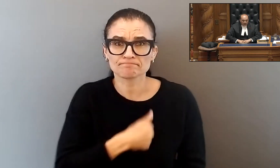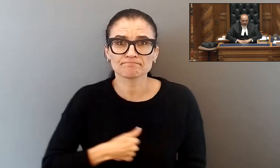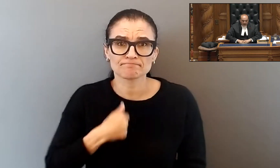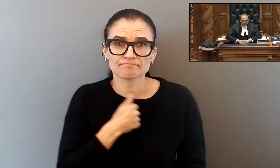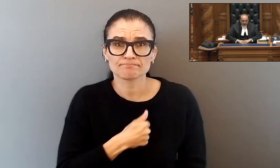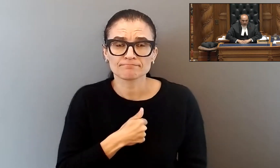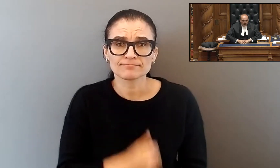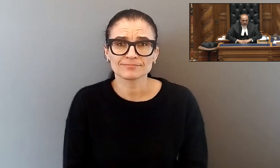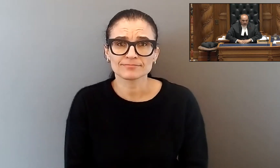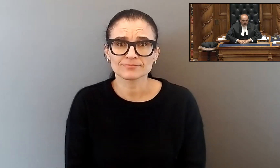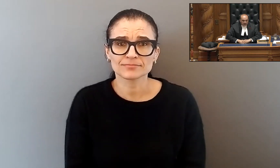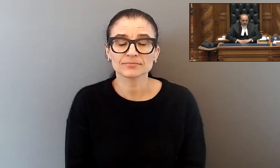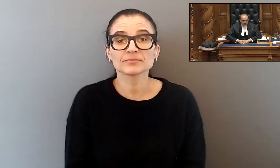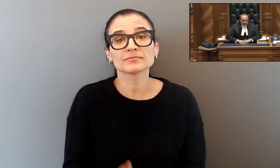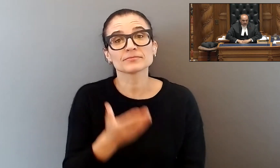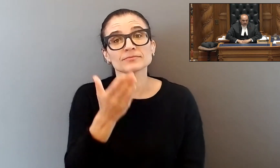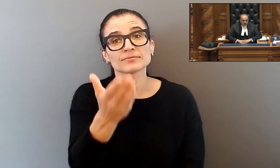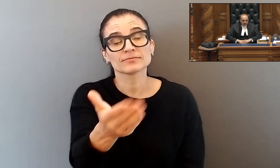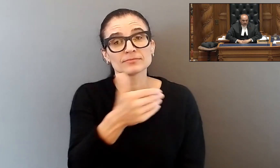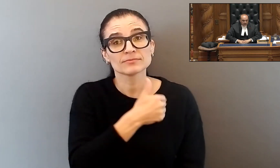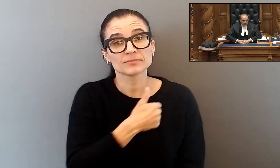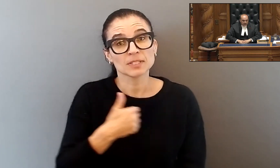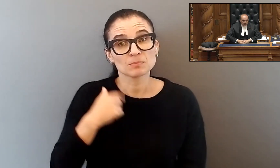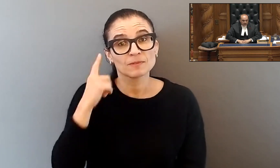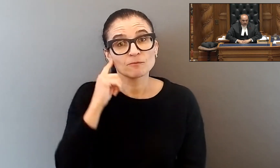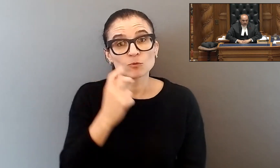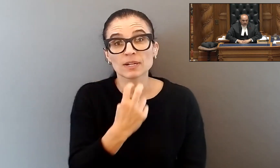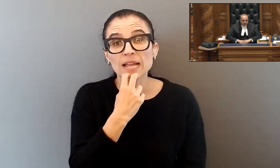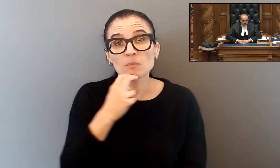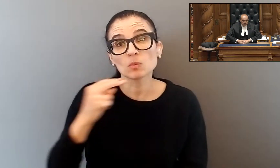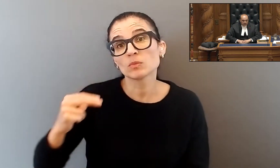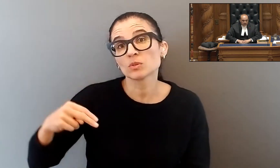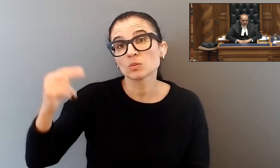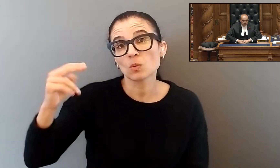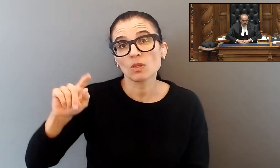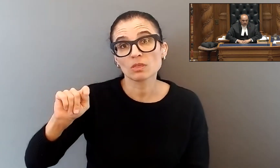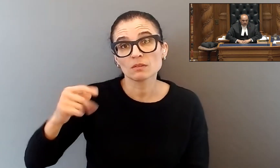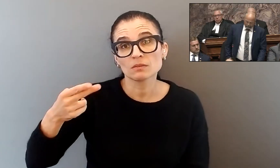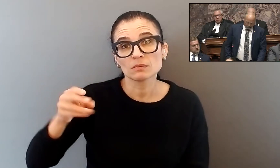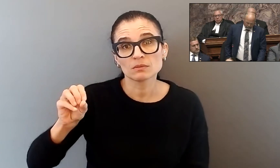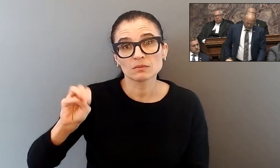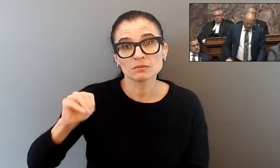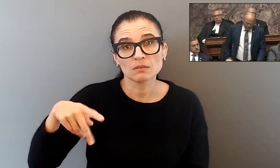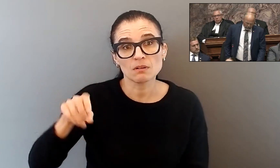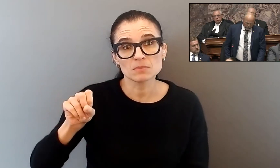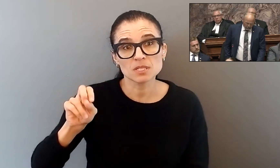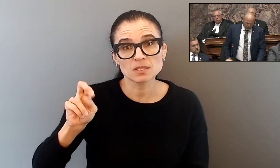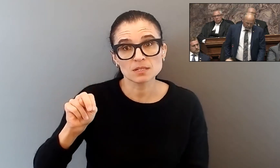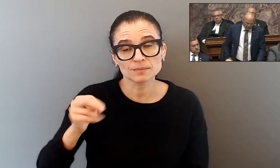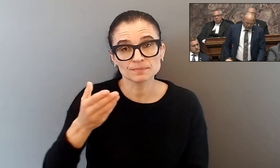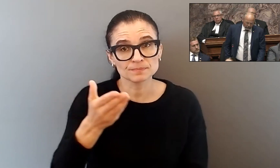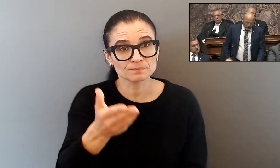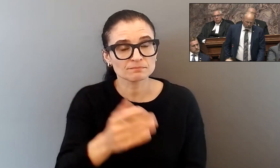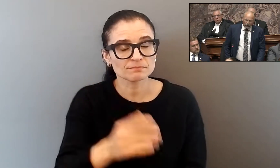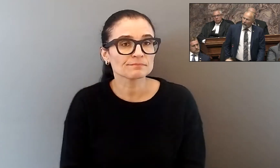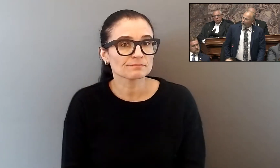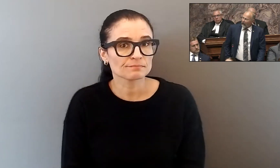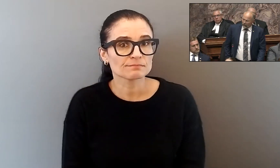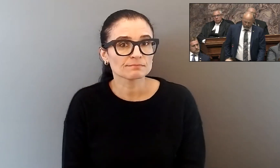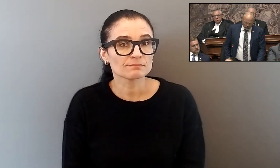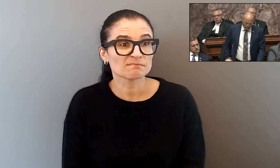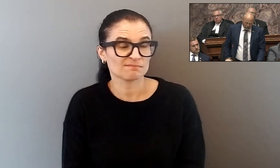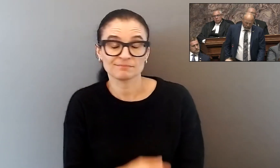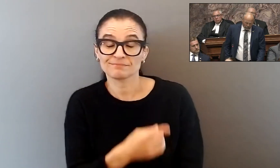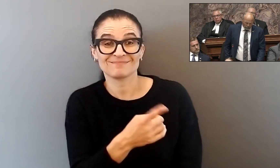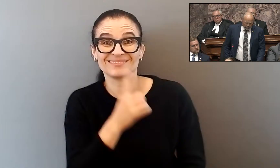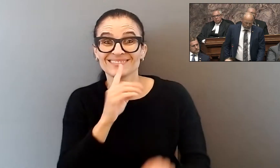Member for Kamloops North Thompson. Thank you, Mr. Speaker. It's clear this government isn't meaningfully engaged local